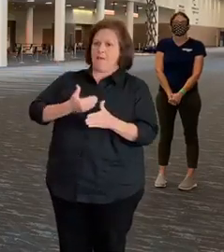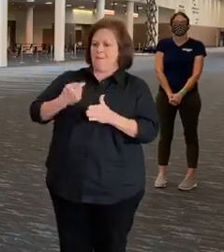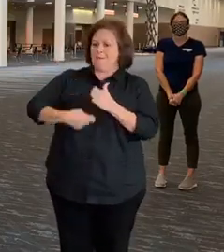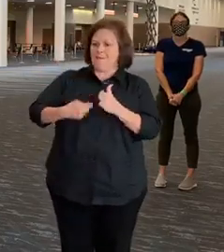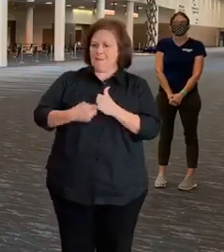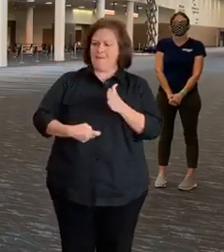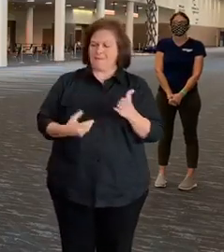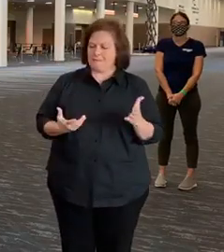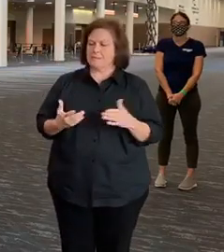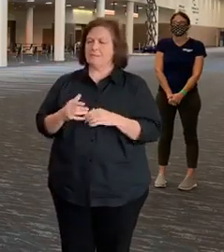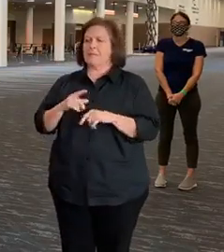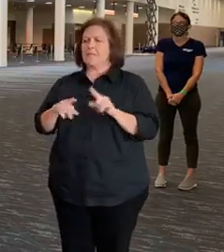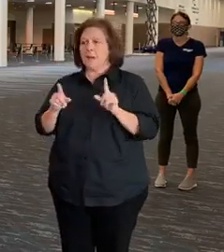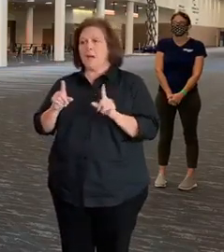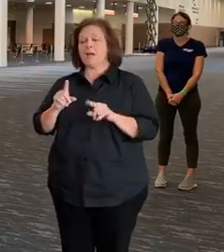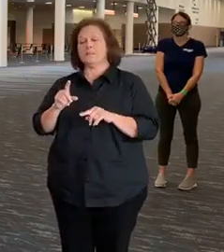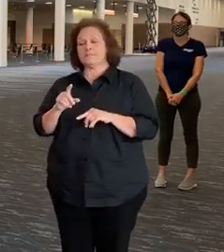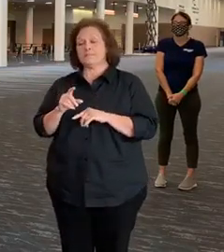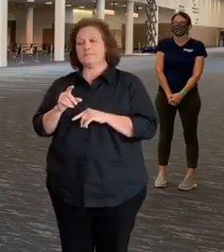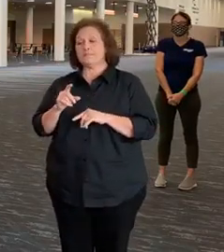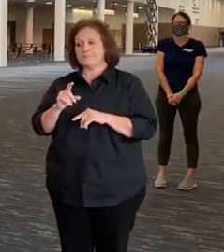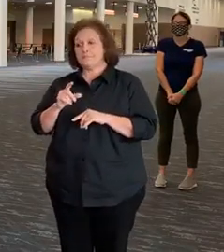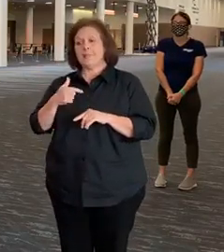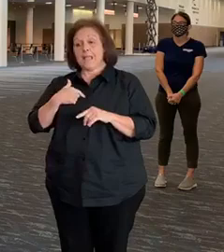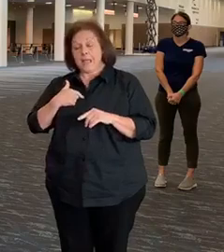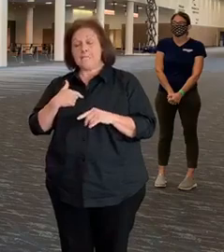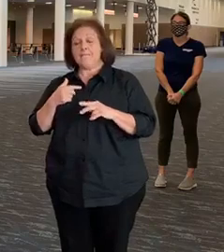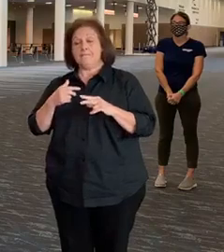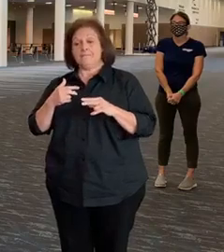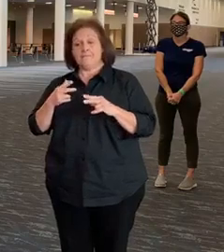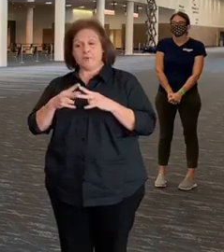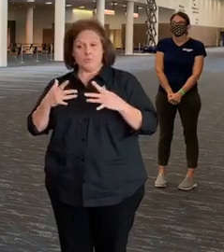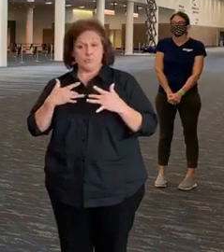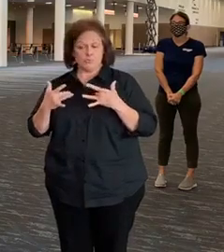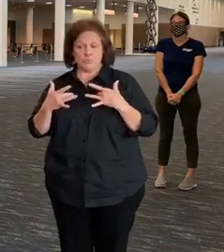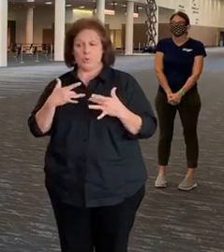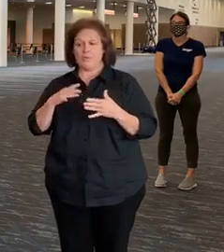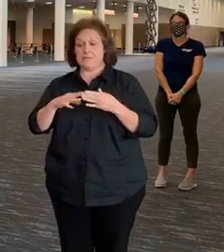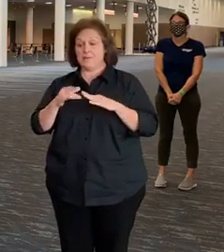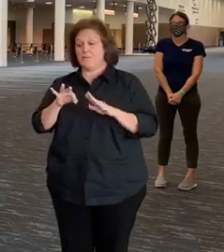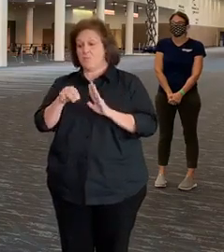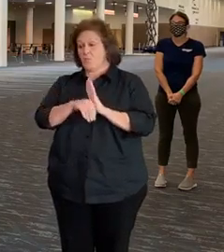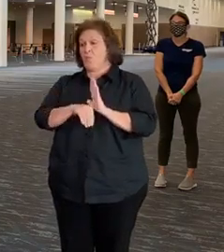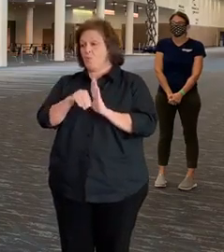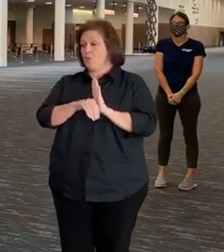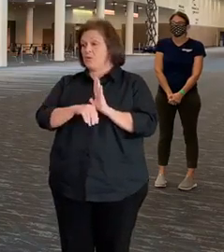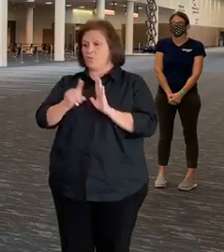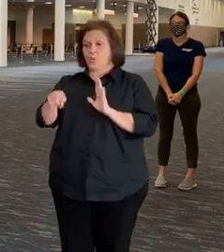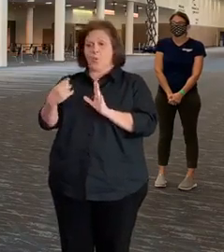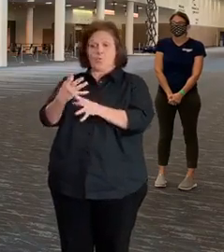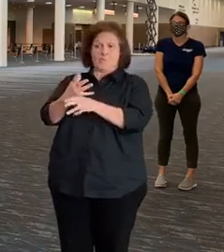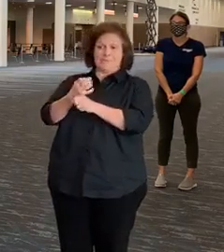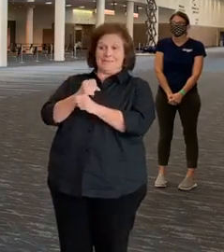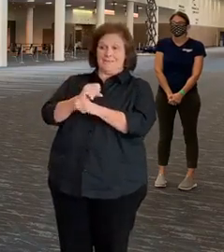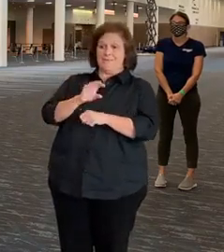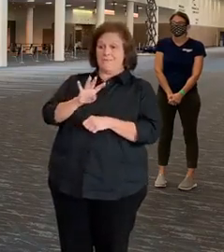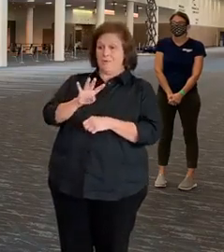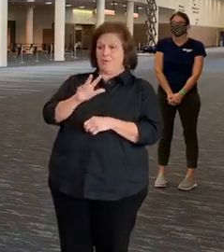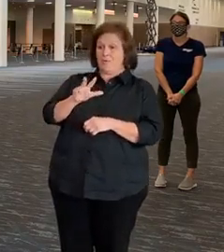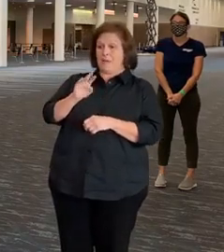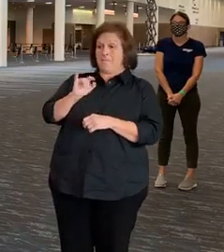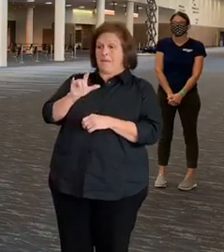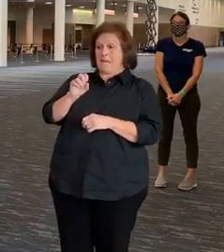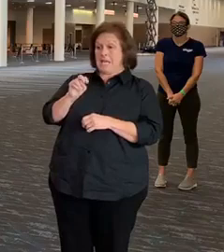game on that. But I tell you, it is absolutely concerning that the city of New Orleans has only received